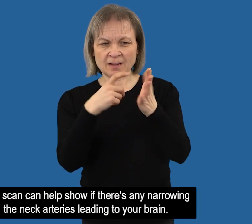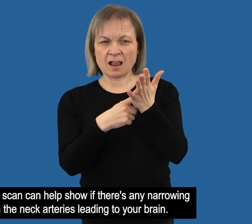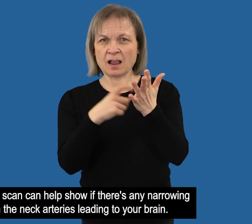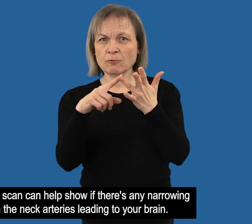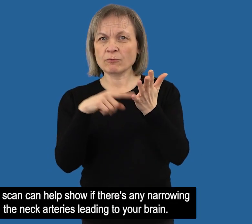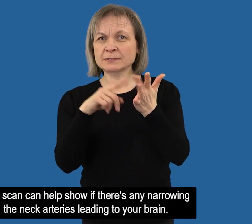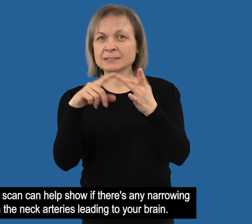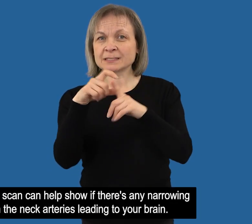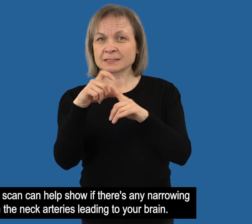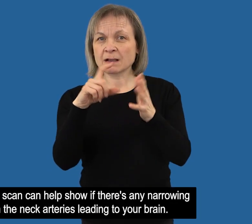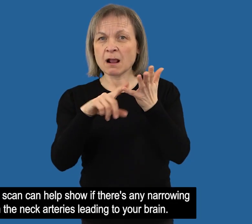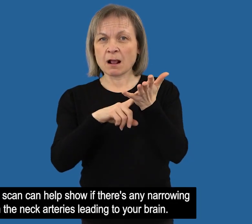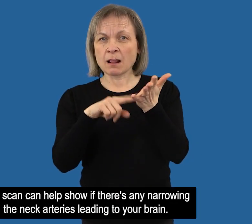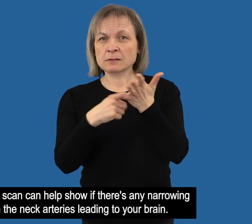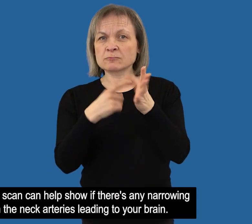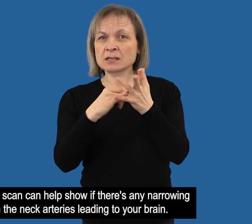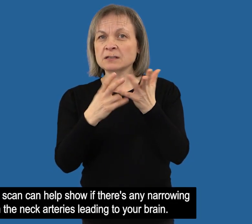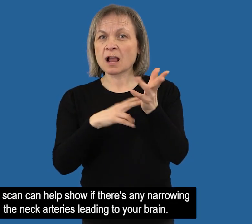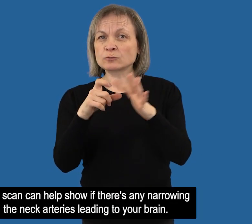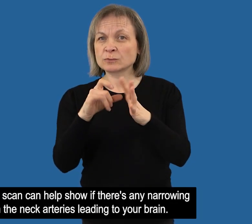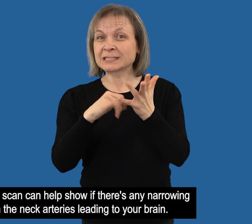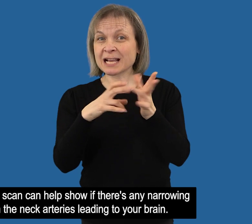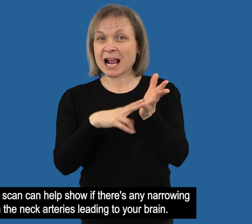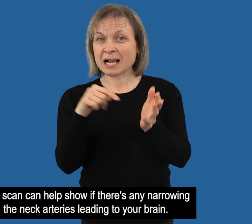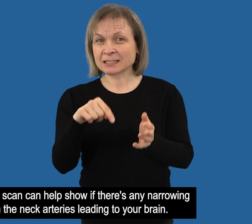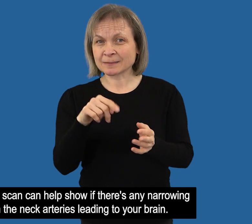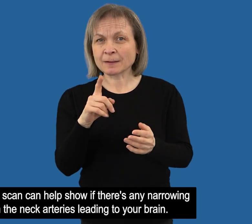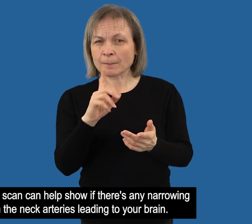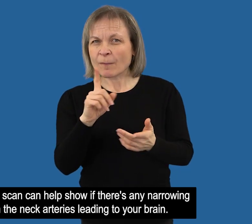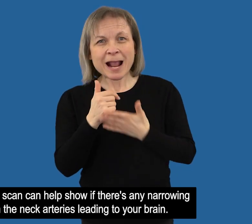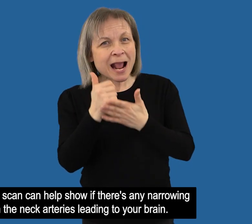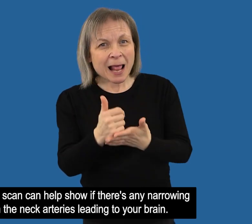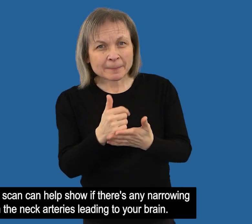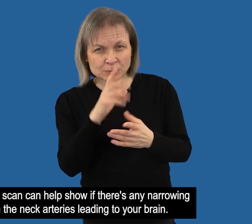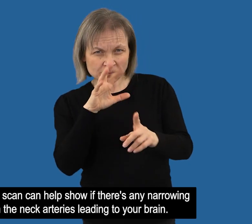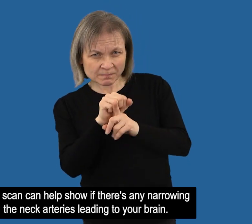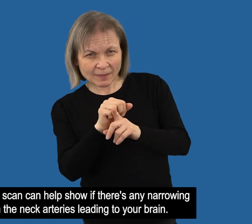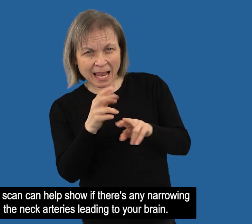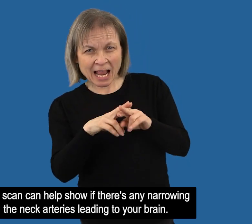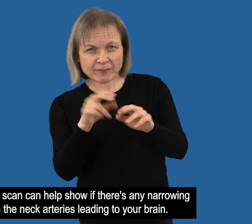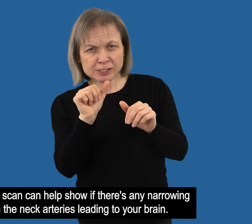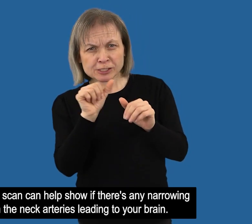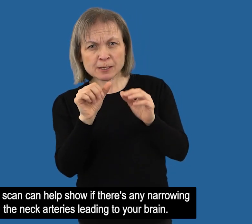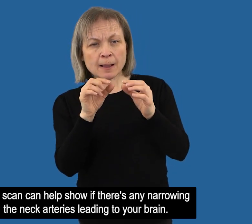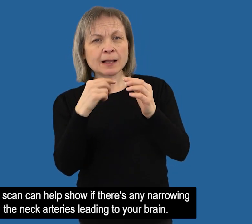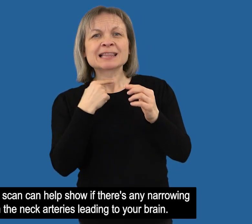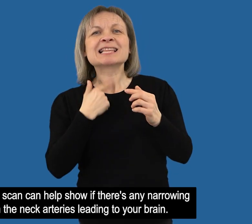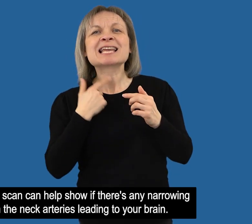A carotid ultrasound scan can help show if there's any narrowing or blockages in the neck arteries leading to your brain.